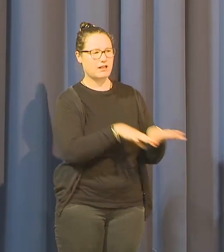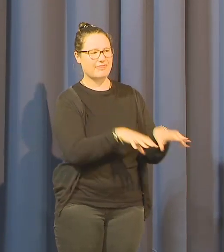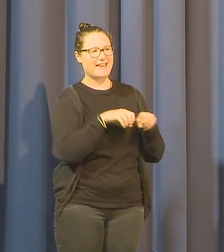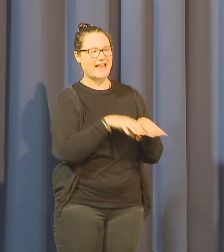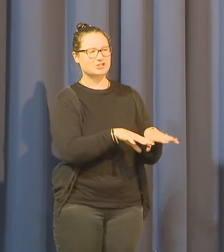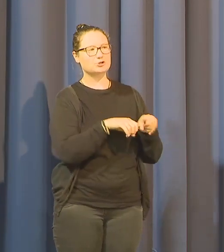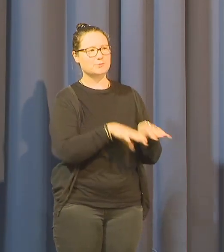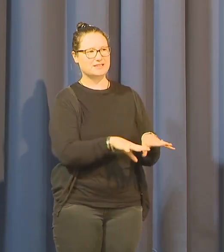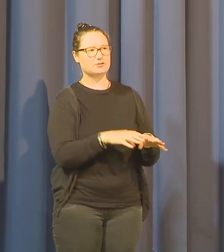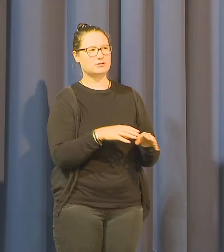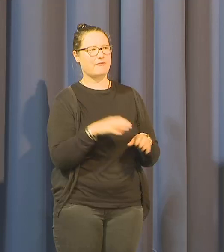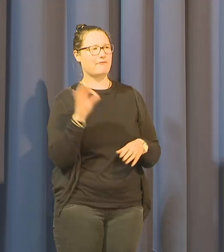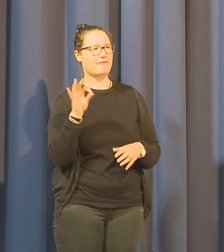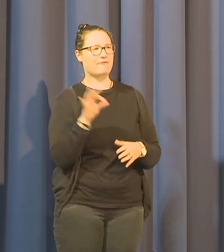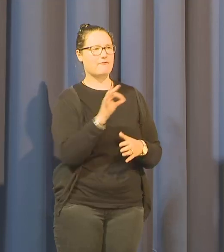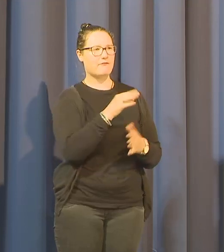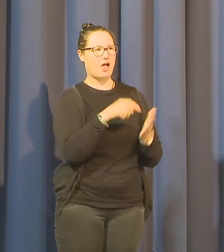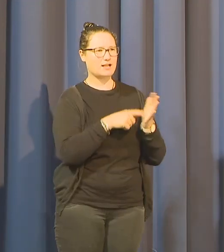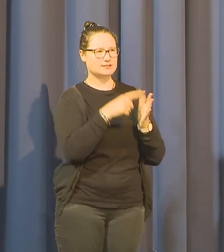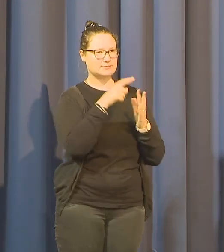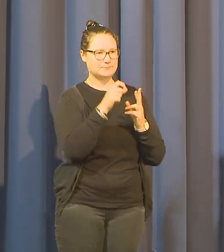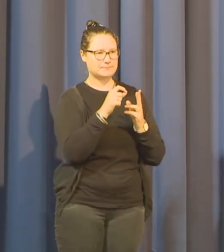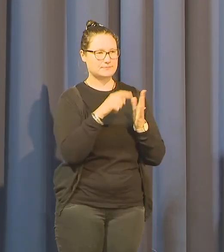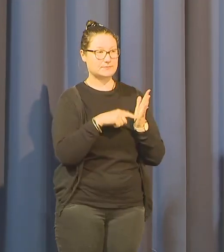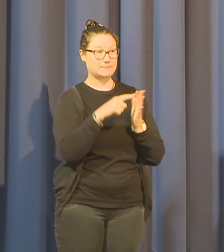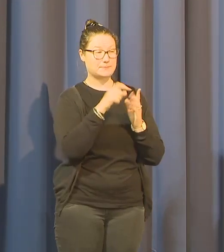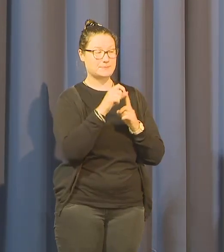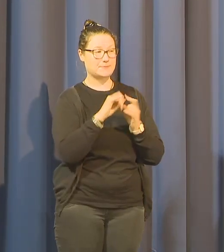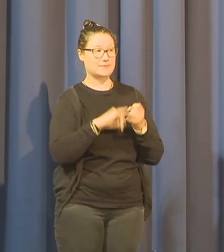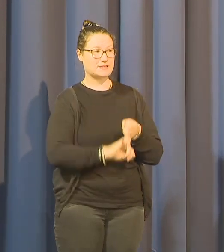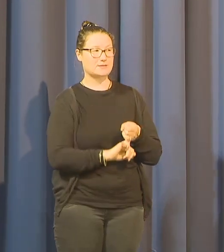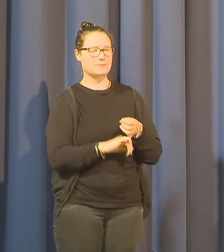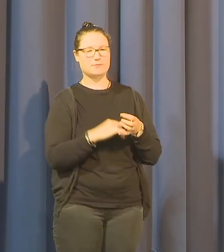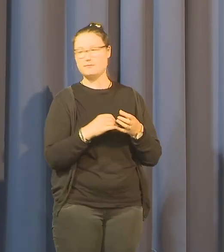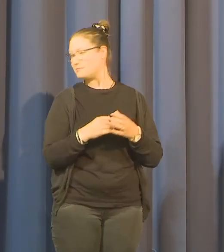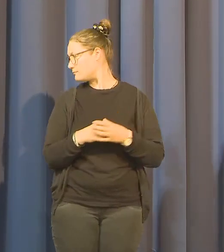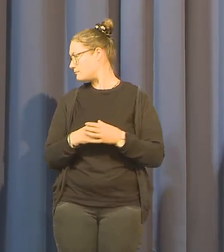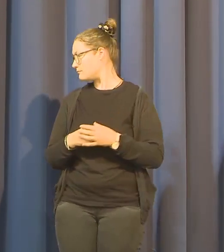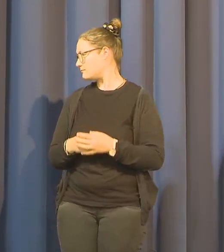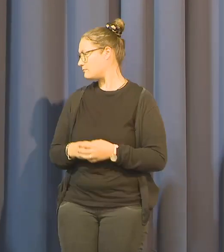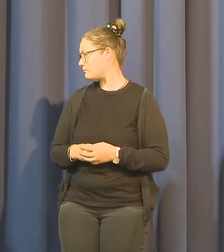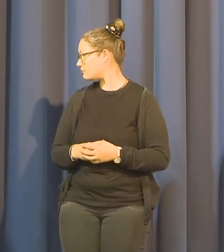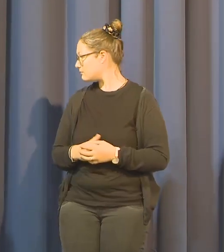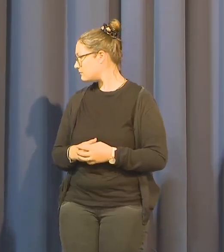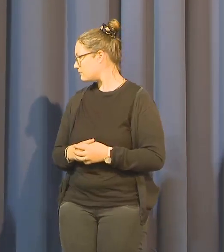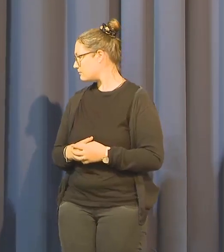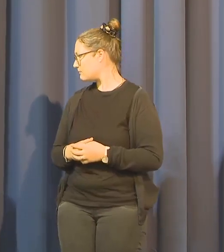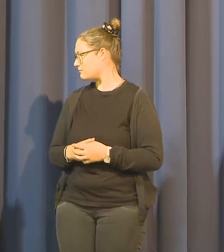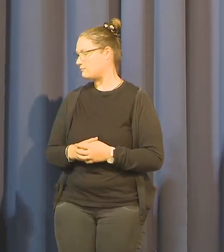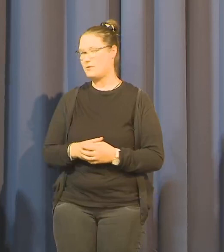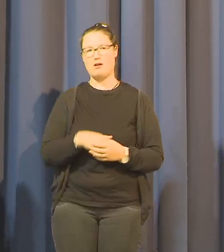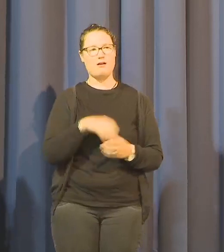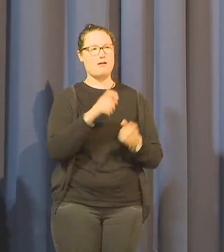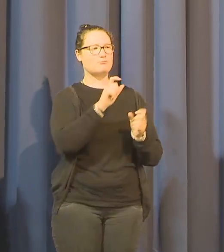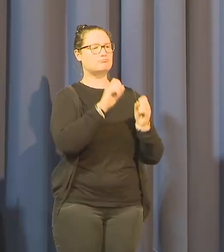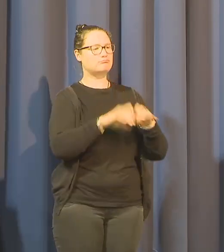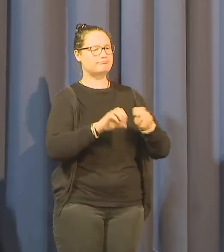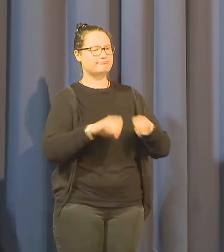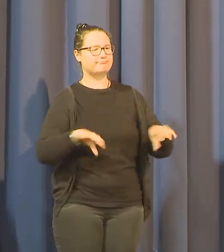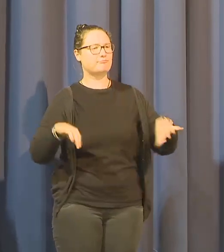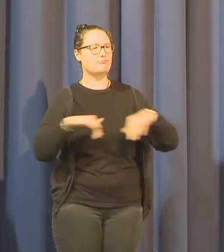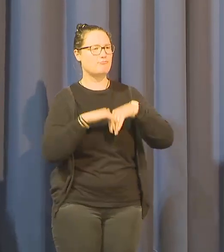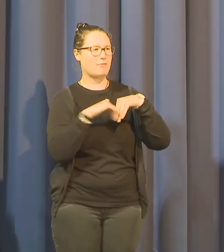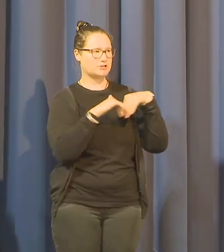are working towards ruling those things out as quickly as we can, and trying to be as thorough as we can without potentially